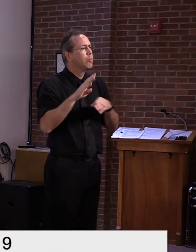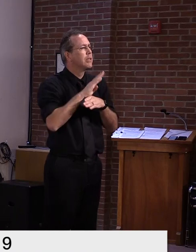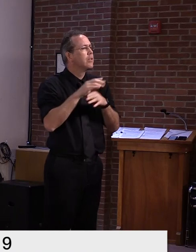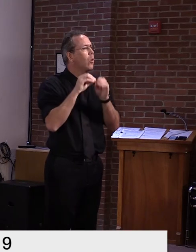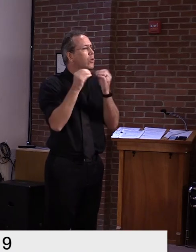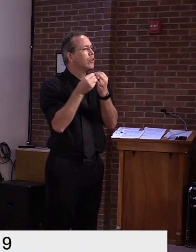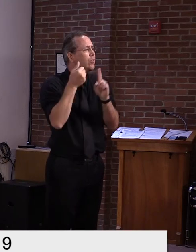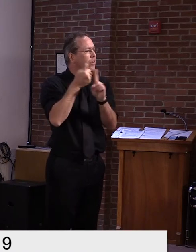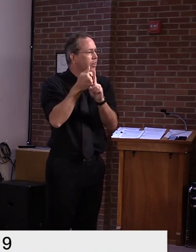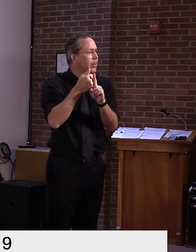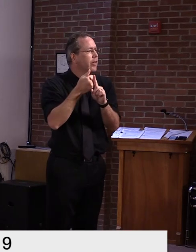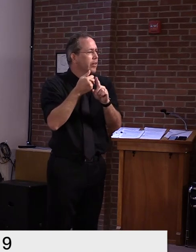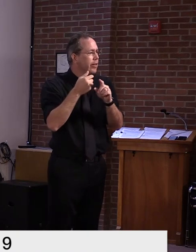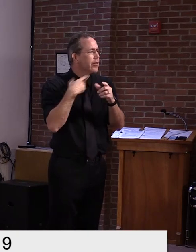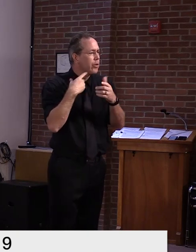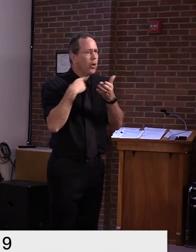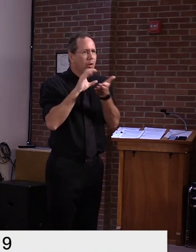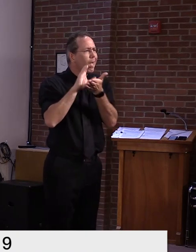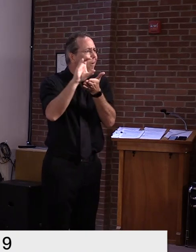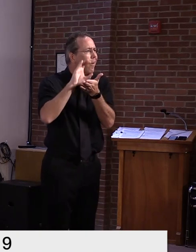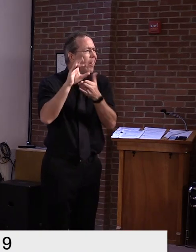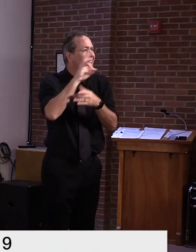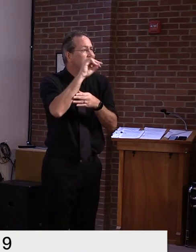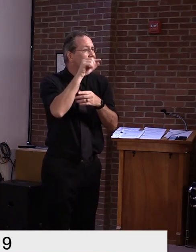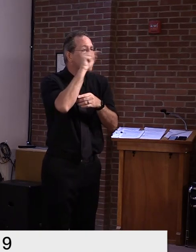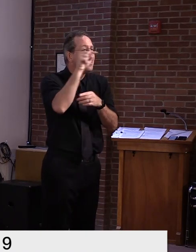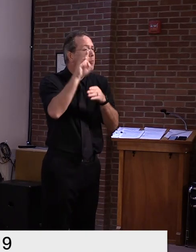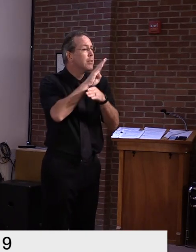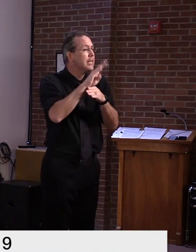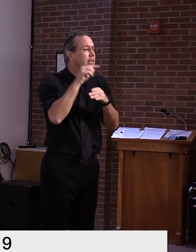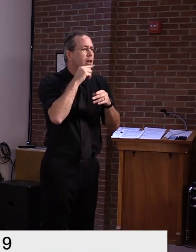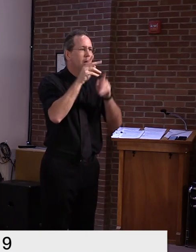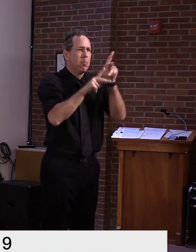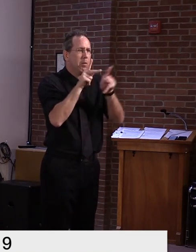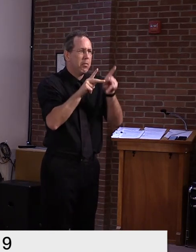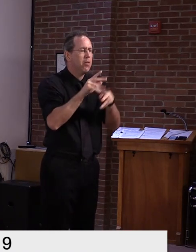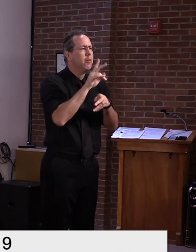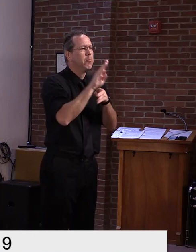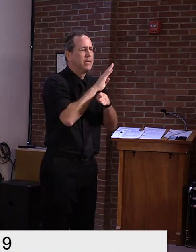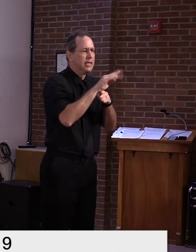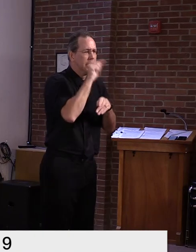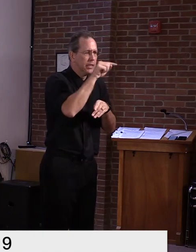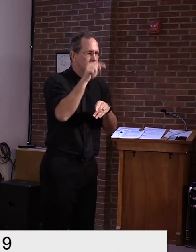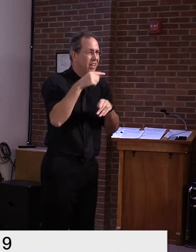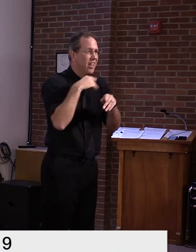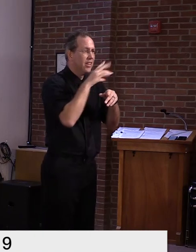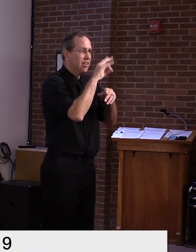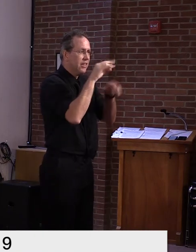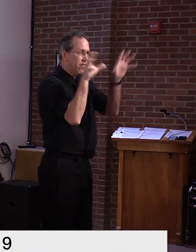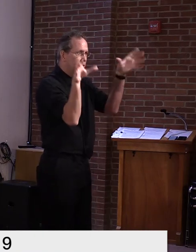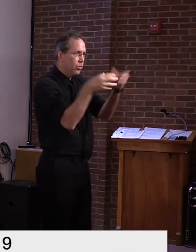for the program. I don't have the number of employees, but let me see if I can get that to you.